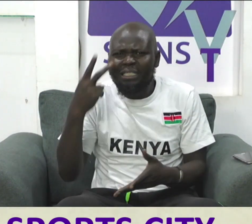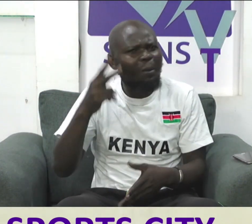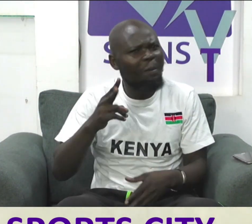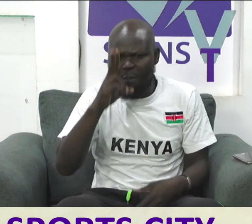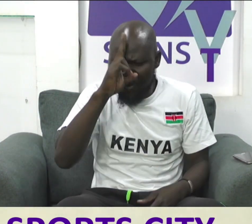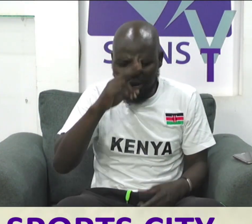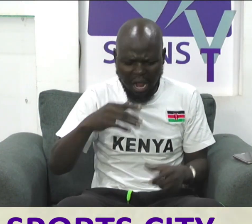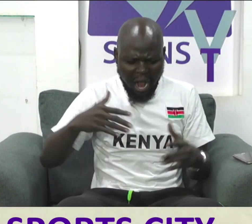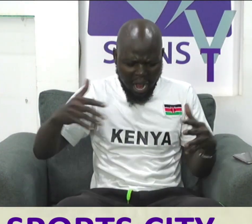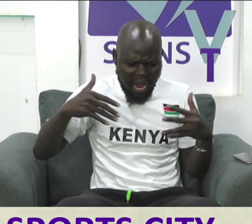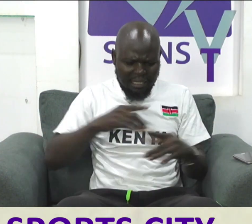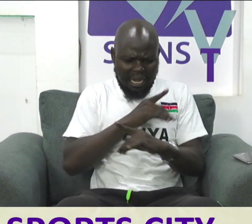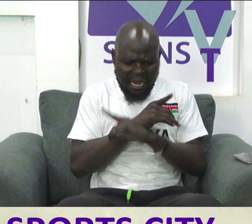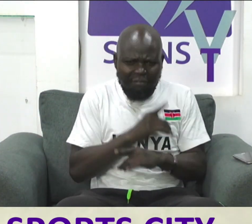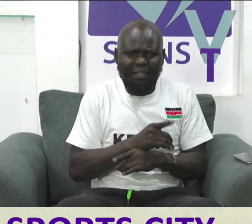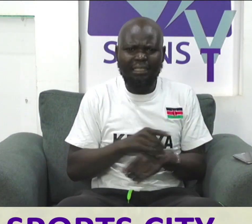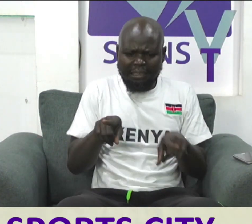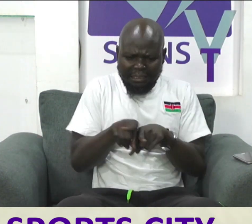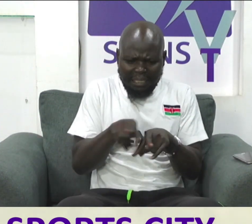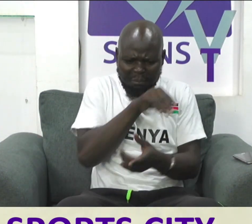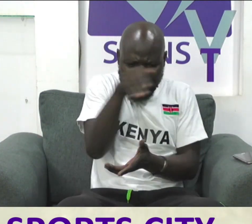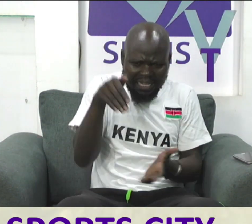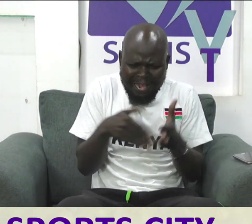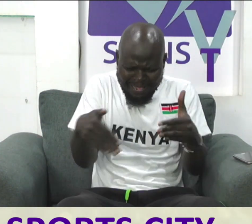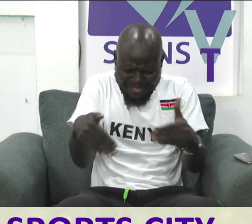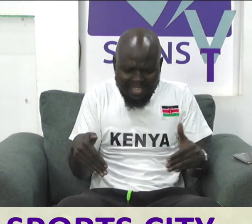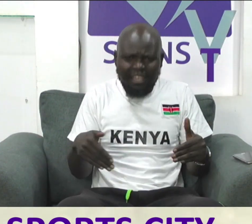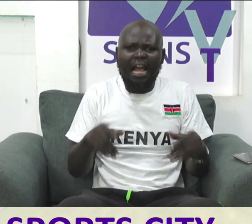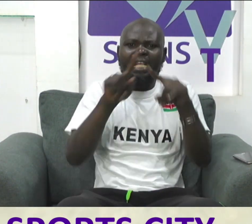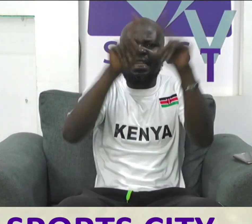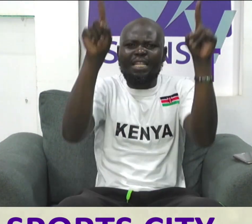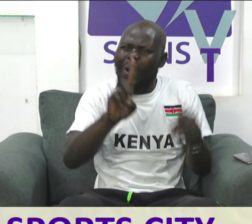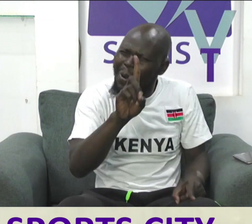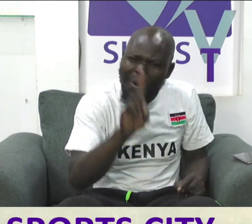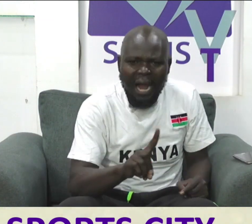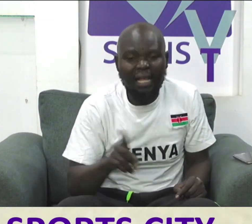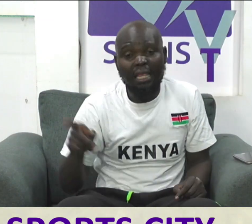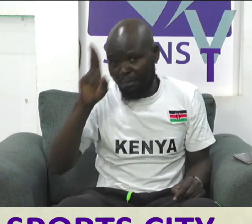now, I really don't know what is happening, because for Police FC,